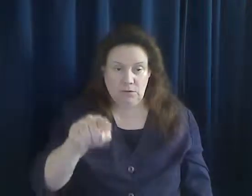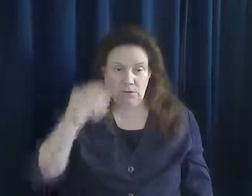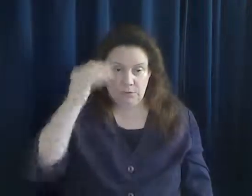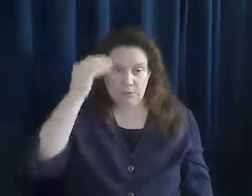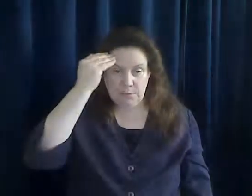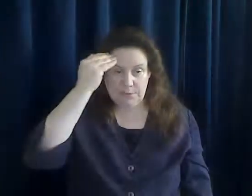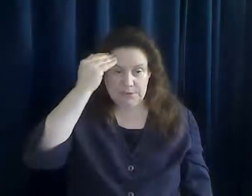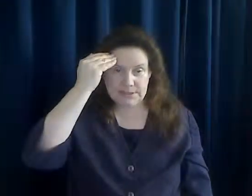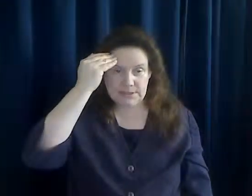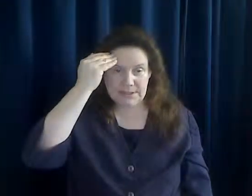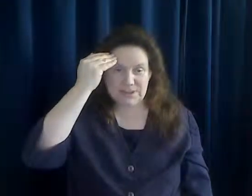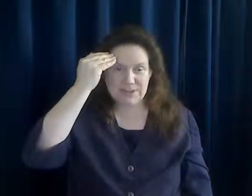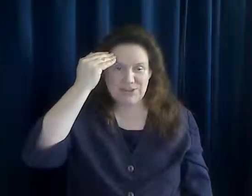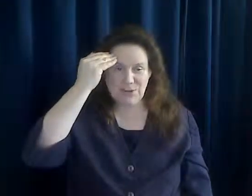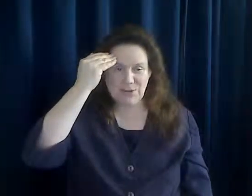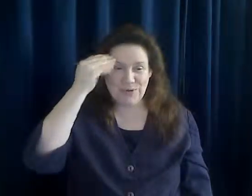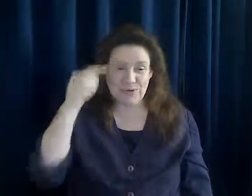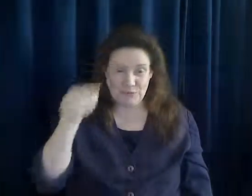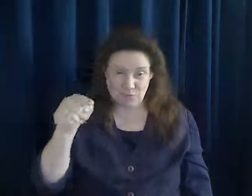Do you remember this sign? No.